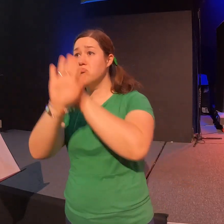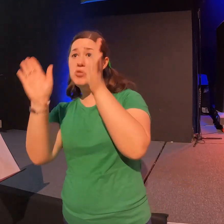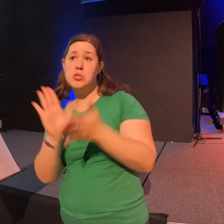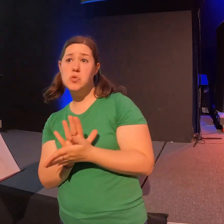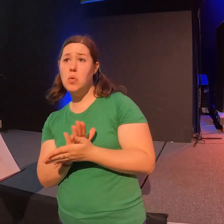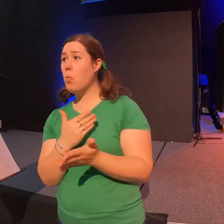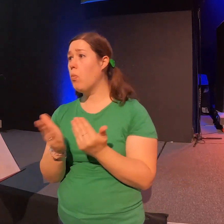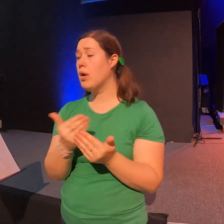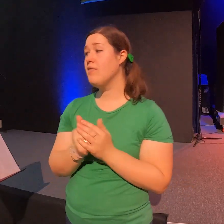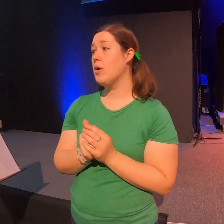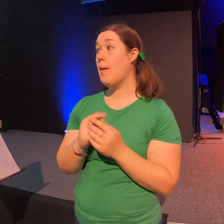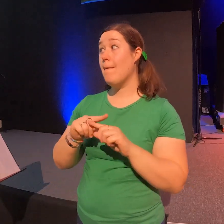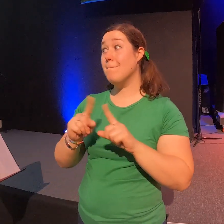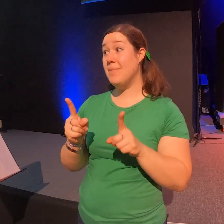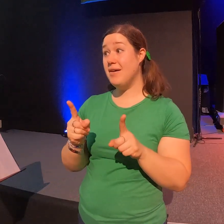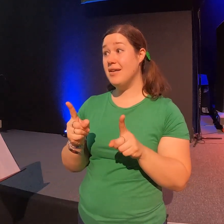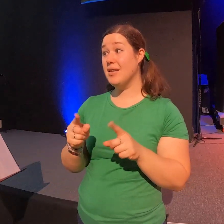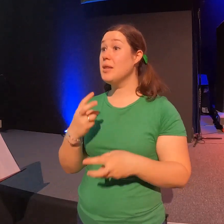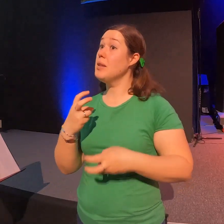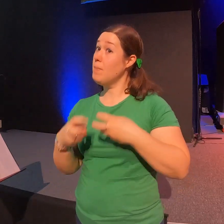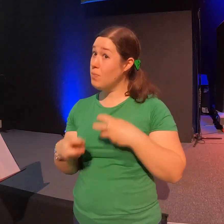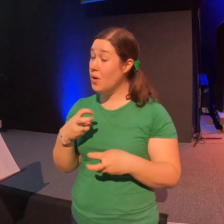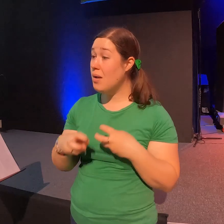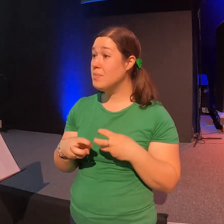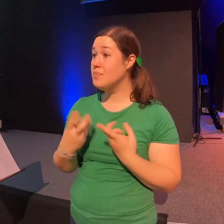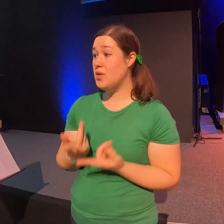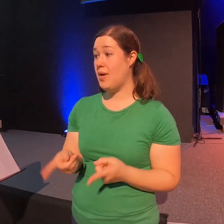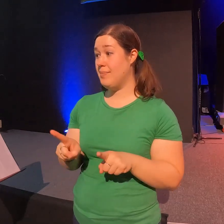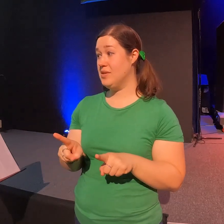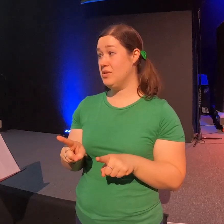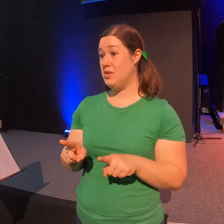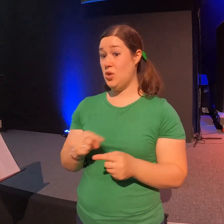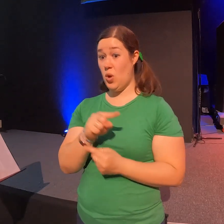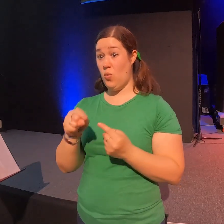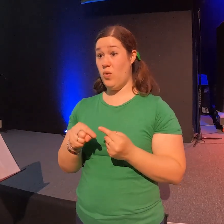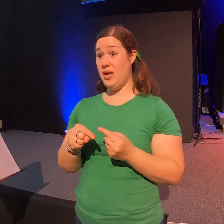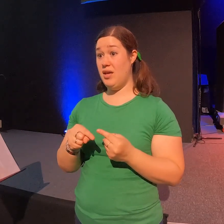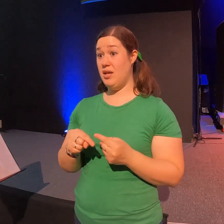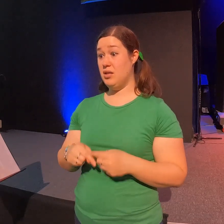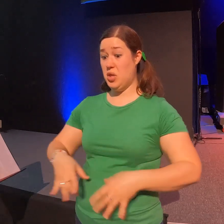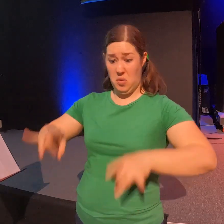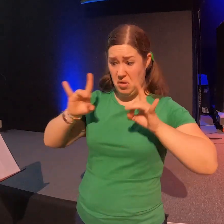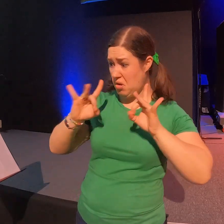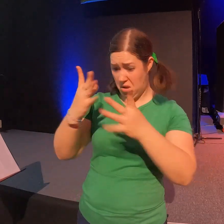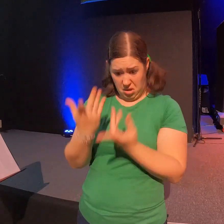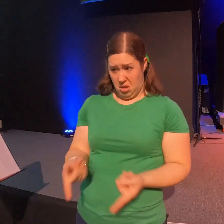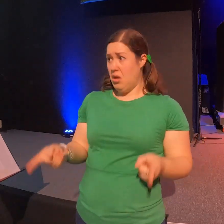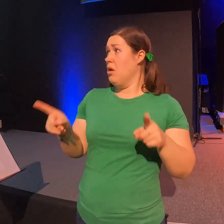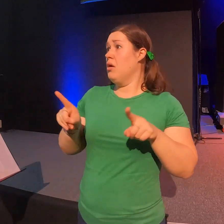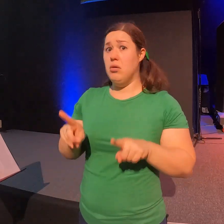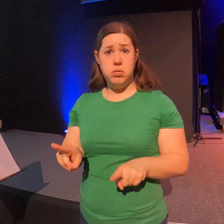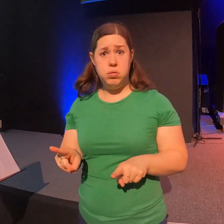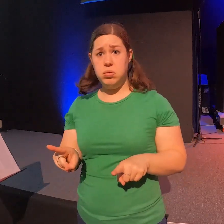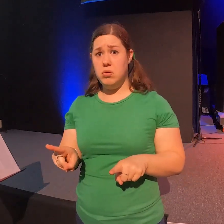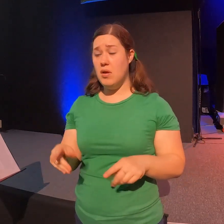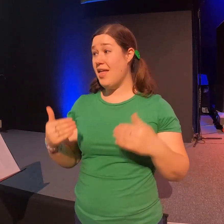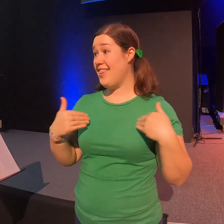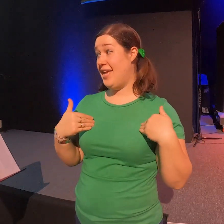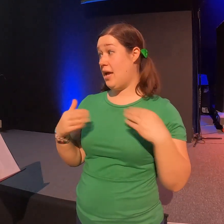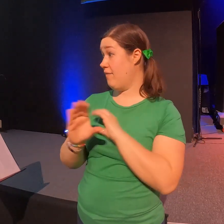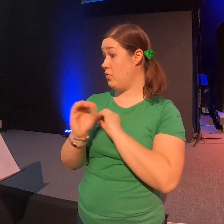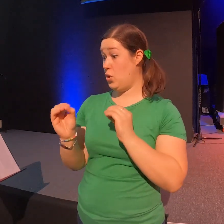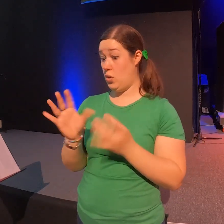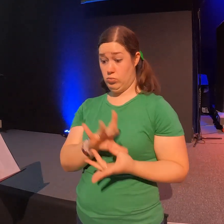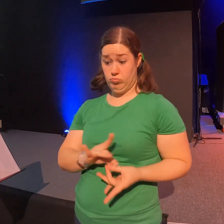when they want to go deeper, when their world has been turned upside down, they have no spiritual resources, they have no support